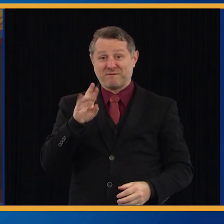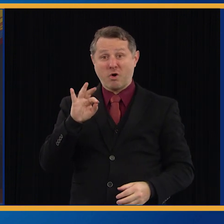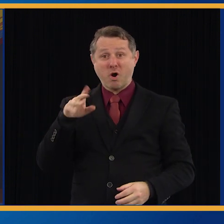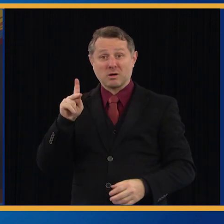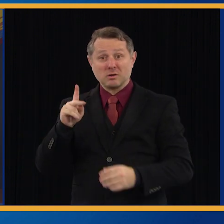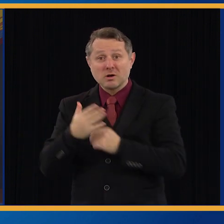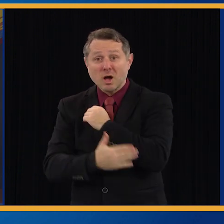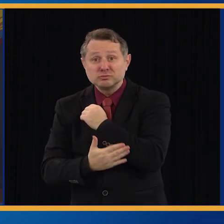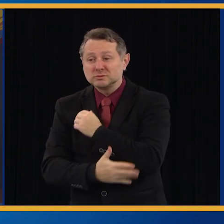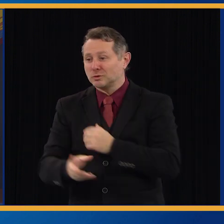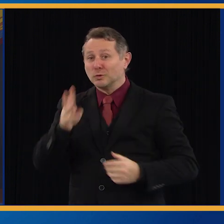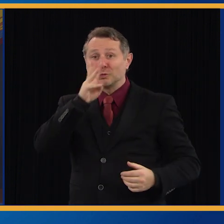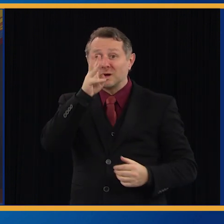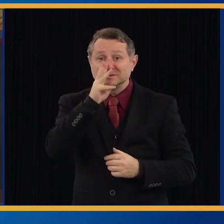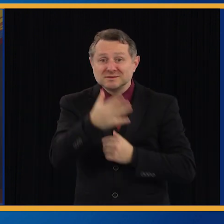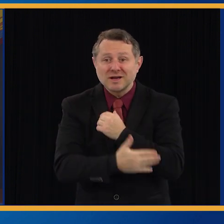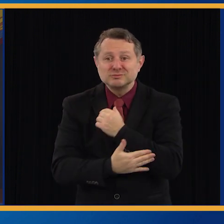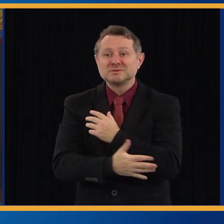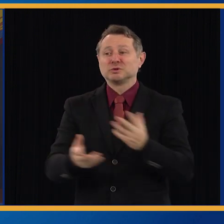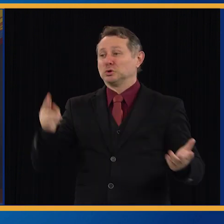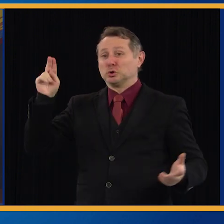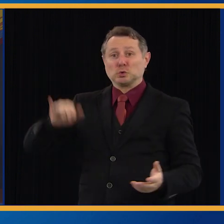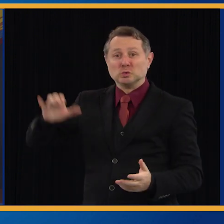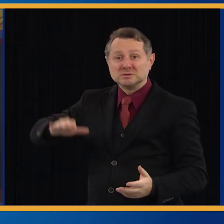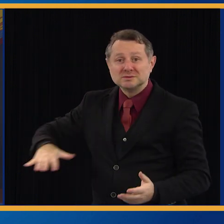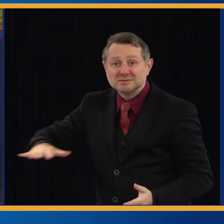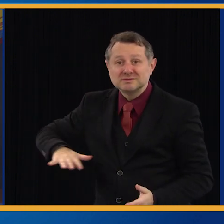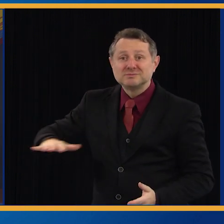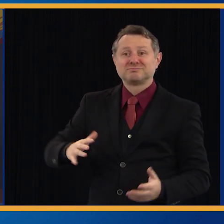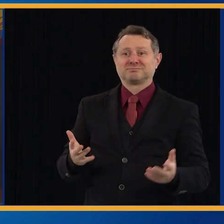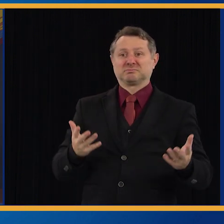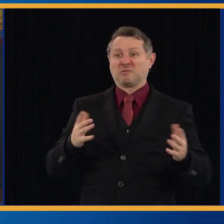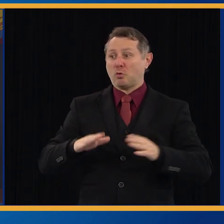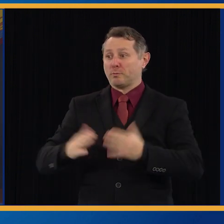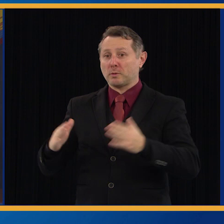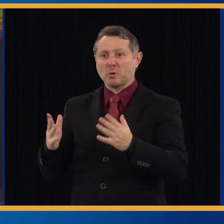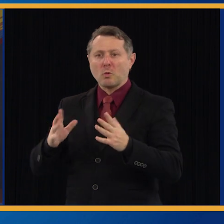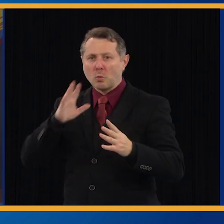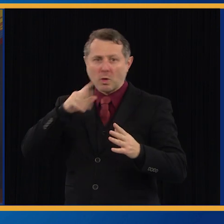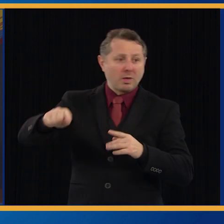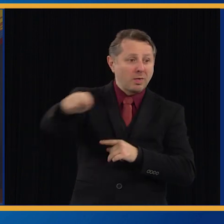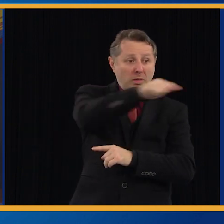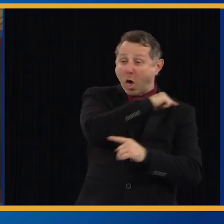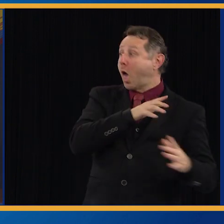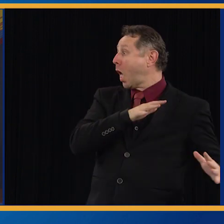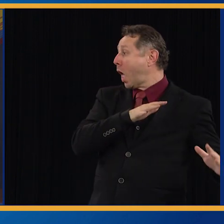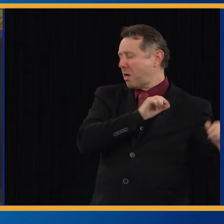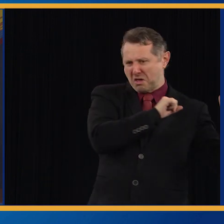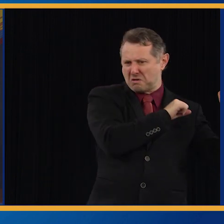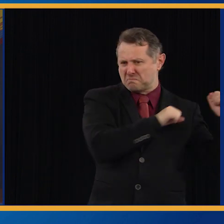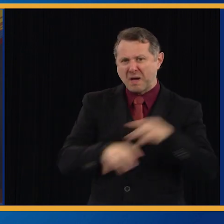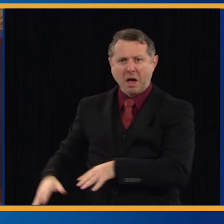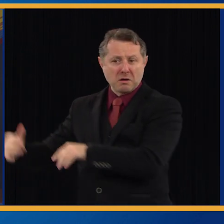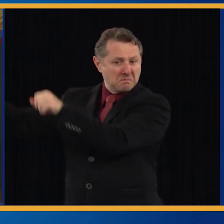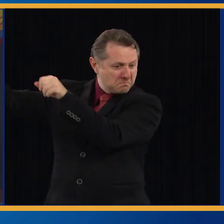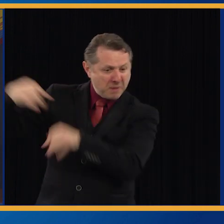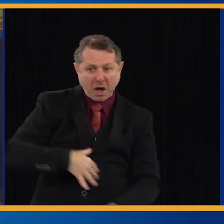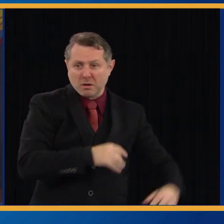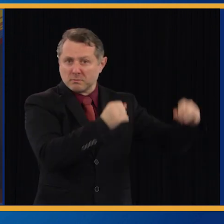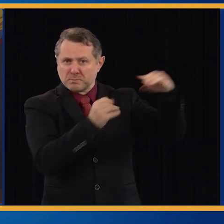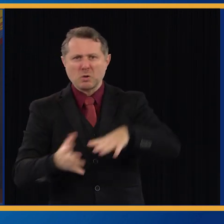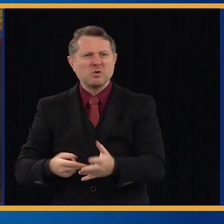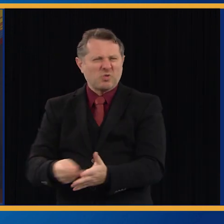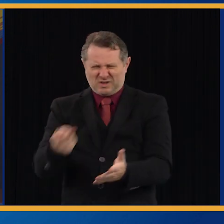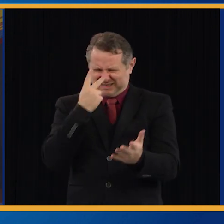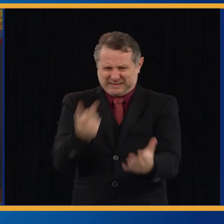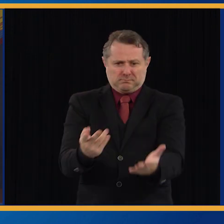City does something. It affects everyone else. That is the reality. So everything